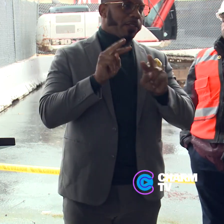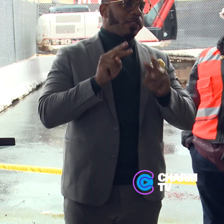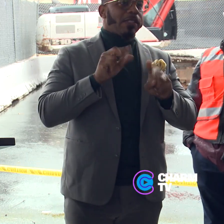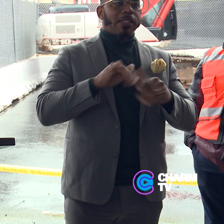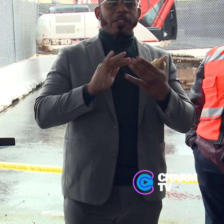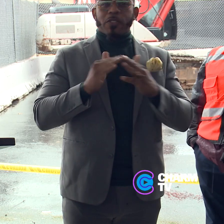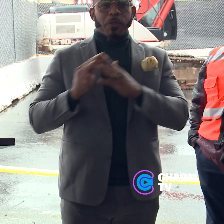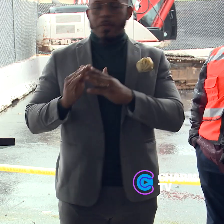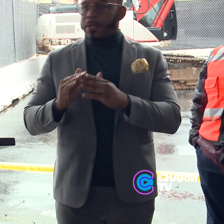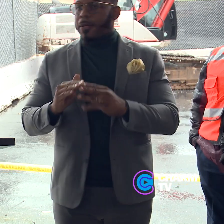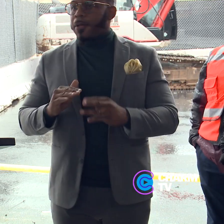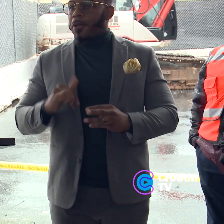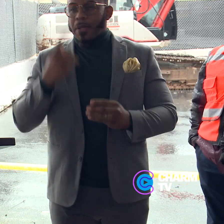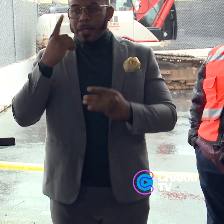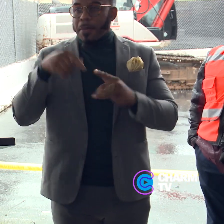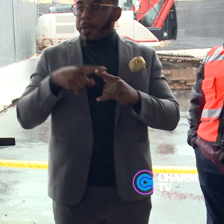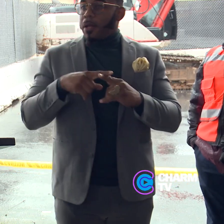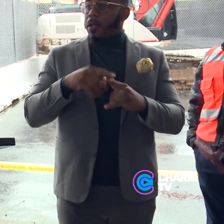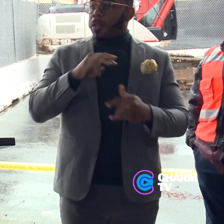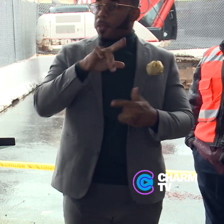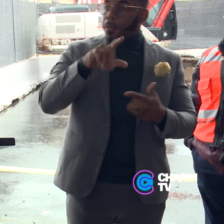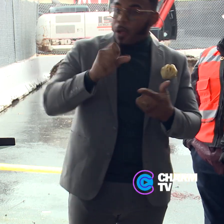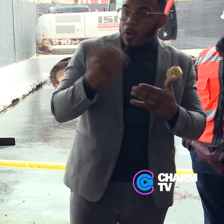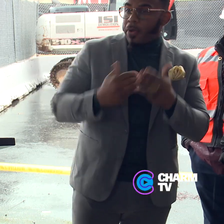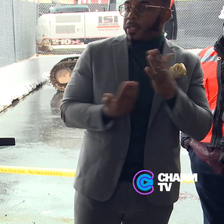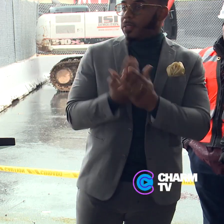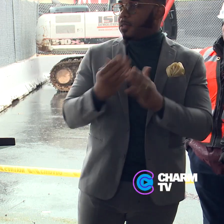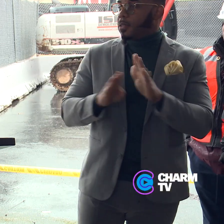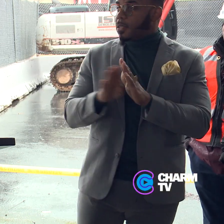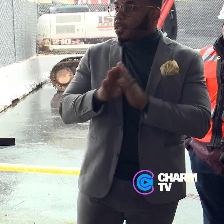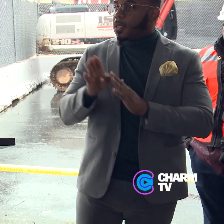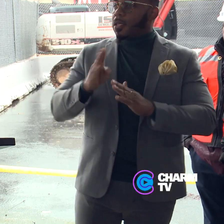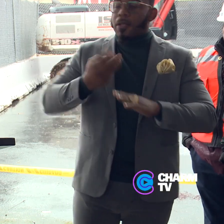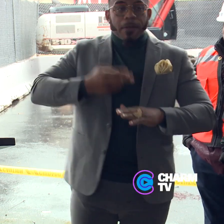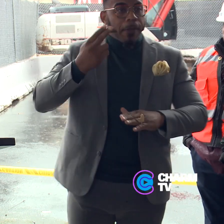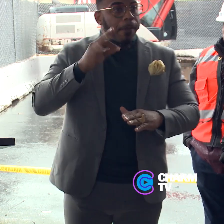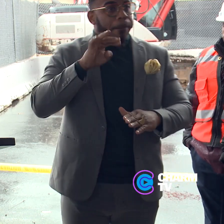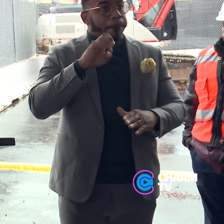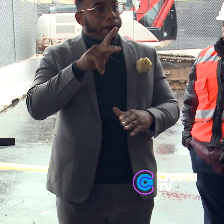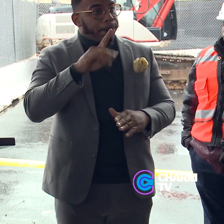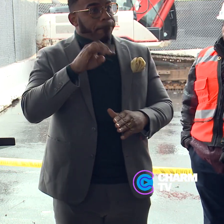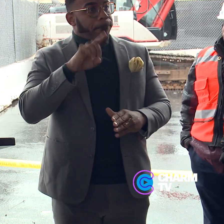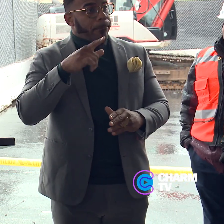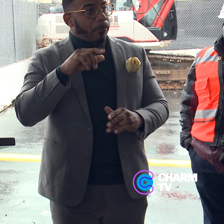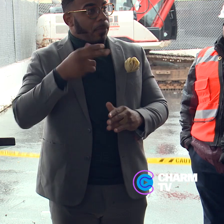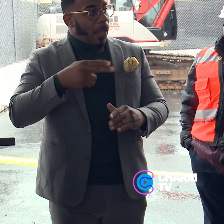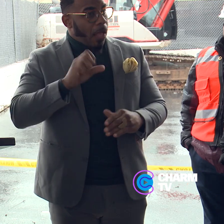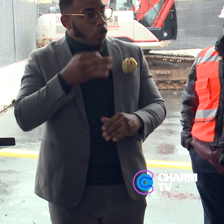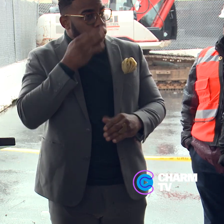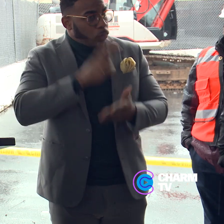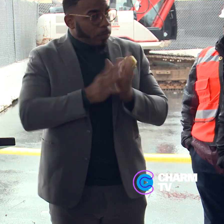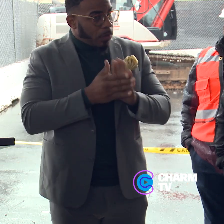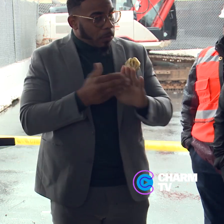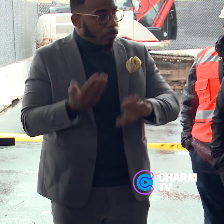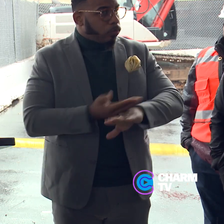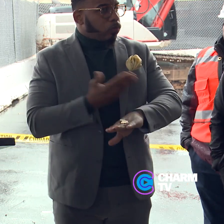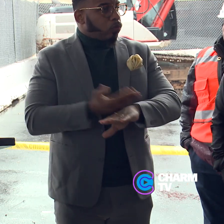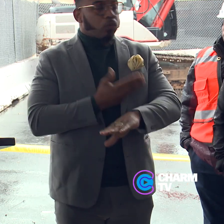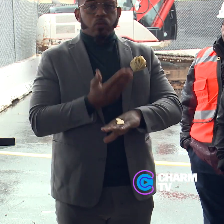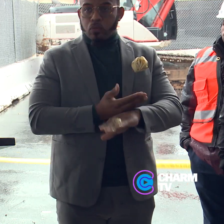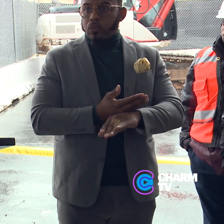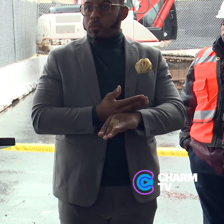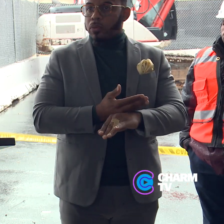this community. When you think about the mall's redevelopment, the historic Frederick Douglass High School that will soon begin